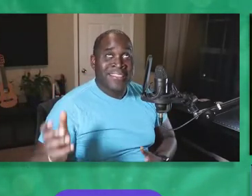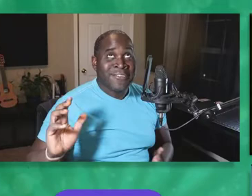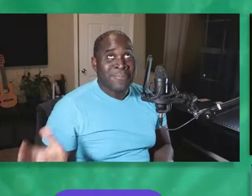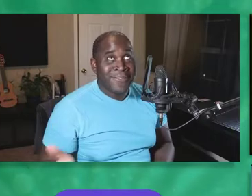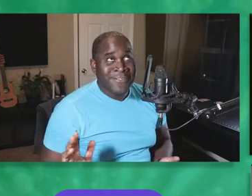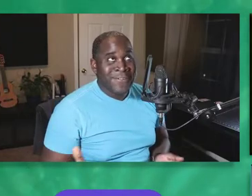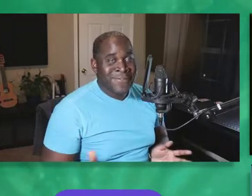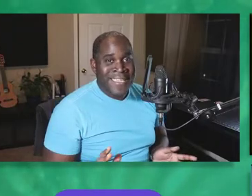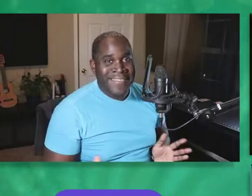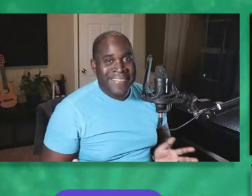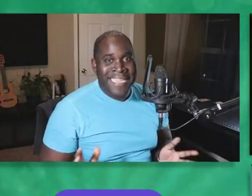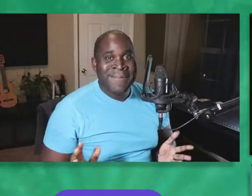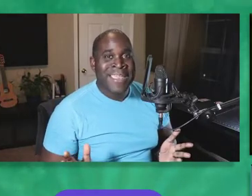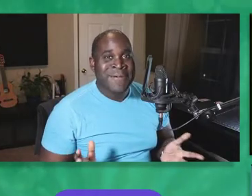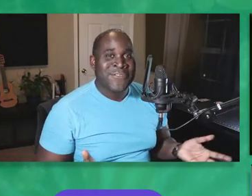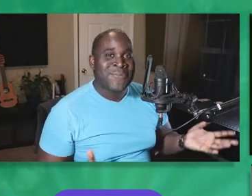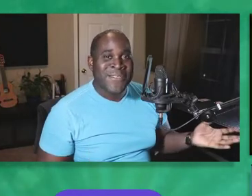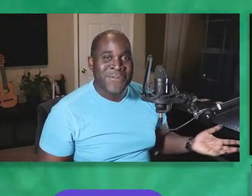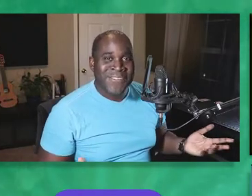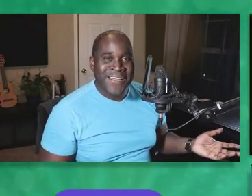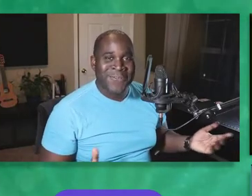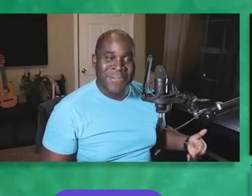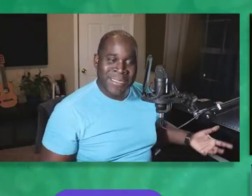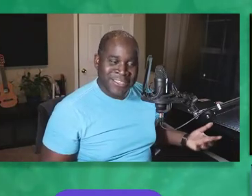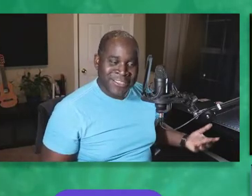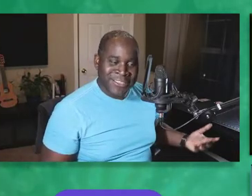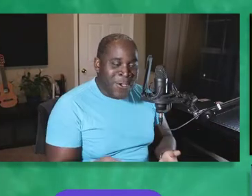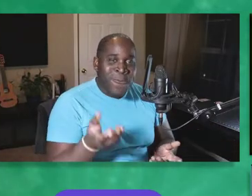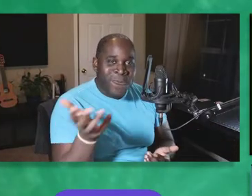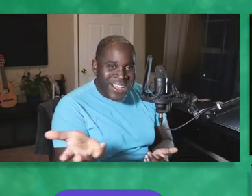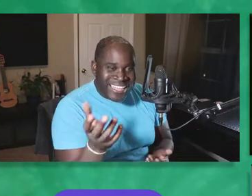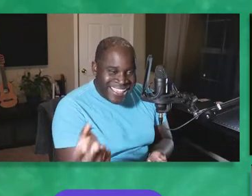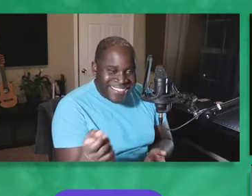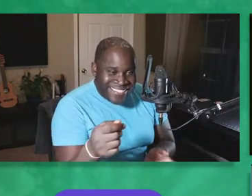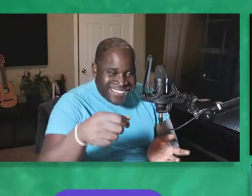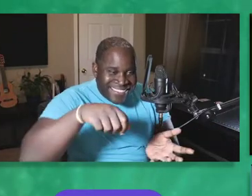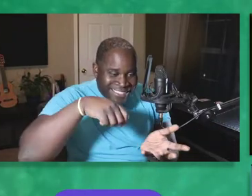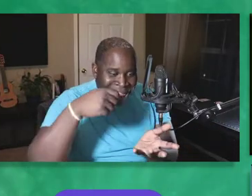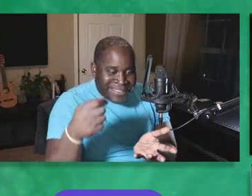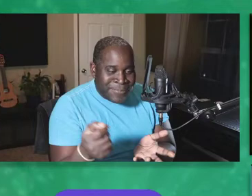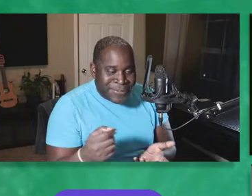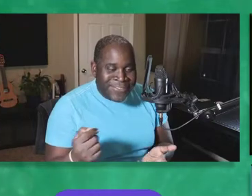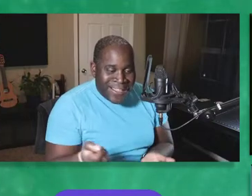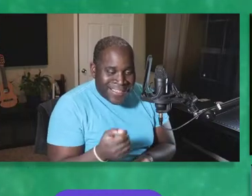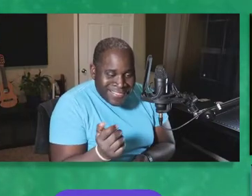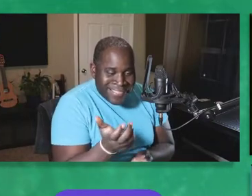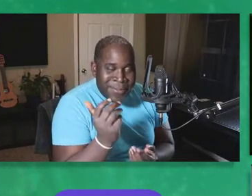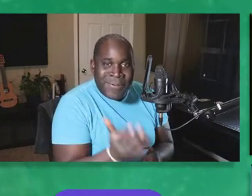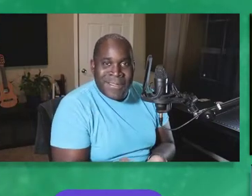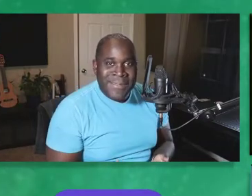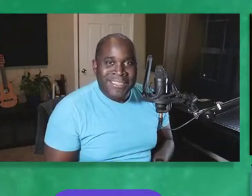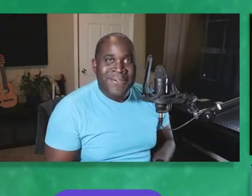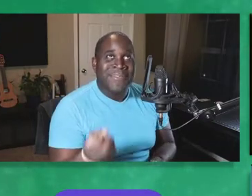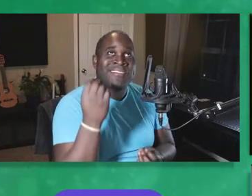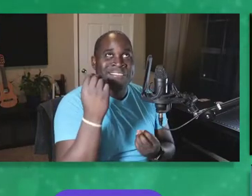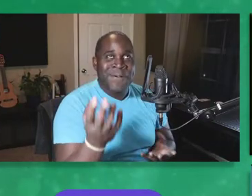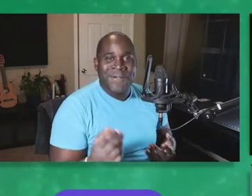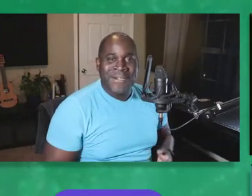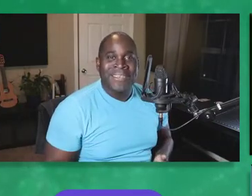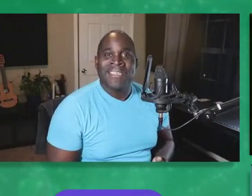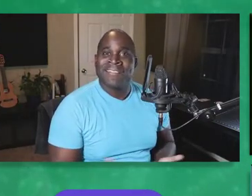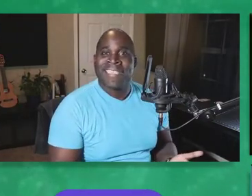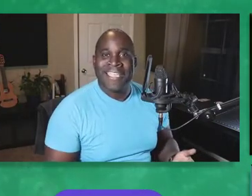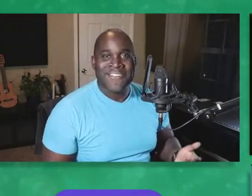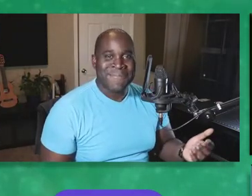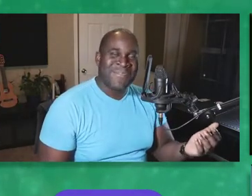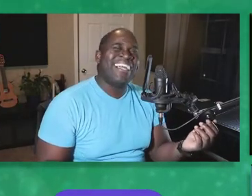like, this place is so fancy. They even have a special sauce for the meatloaf. What is this delectable sauce that you put on meatloaf? It's so